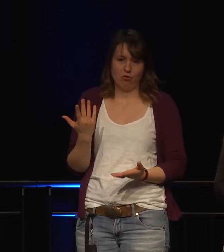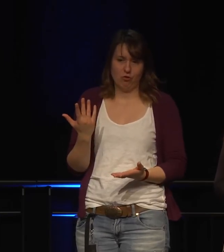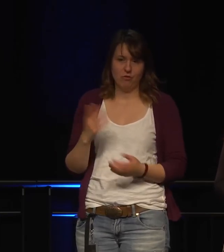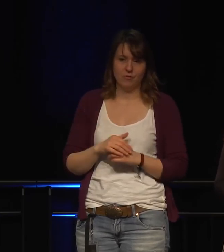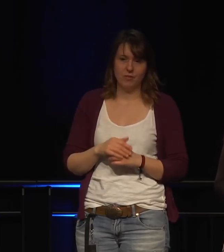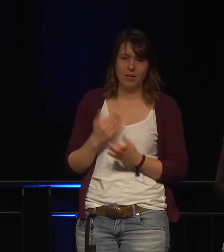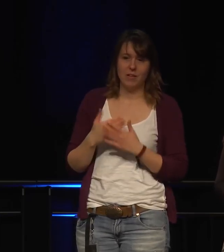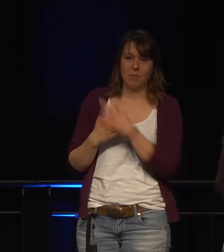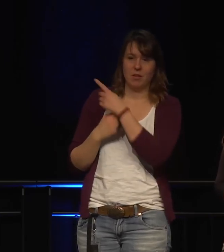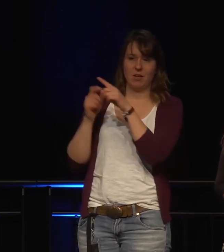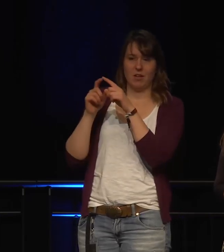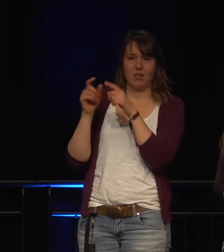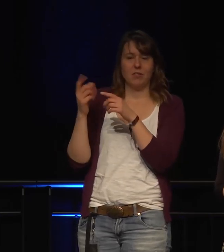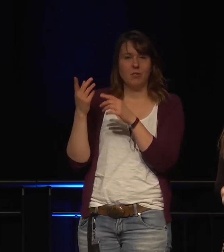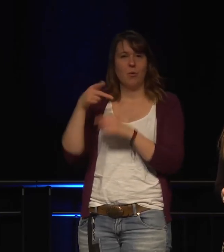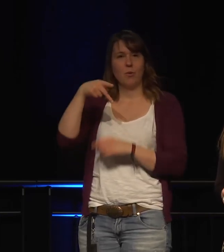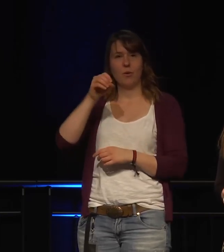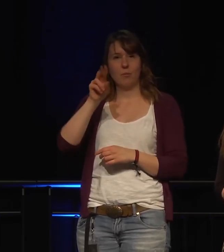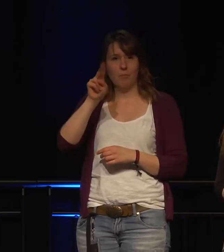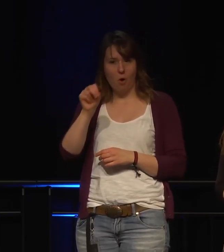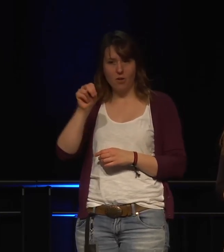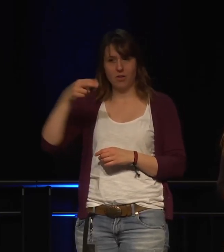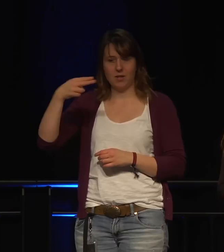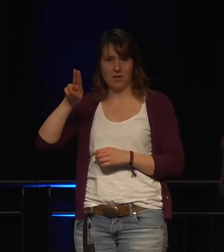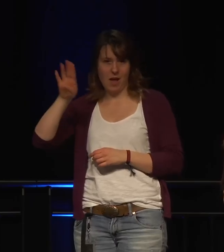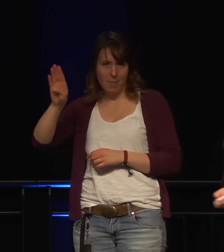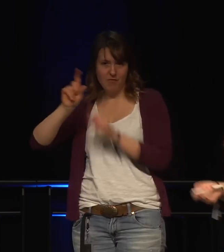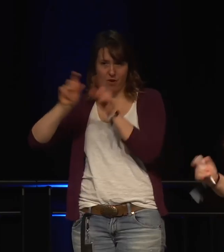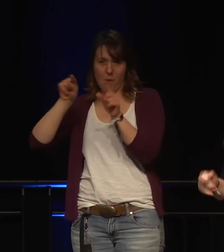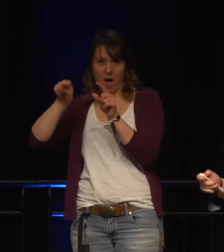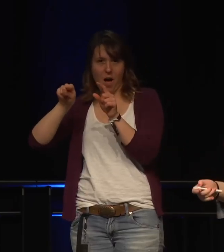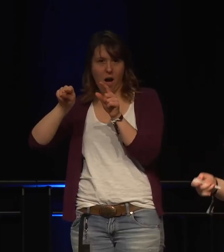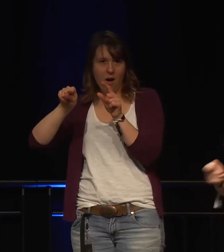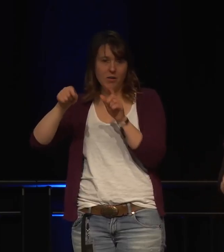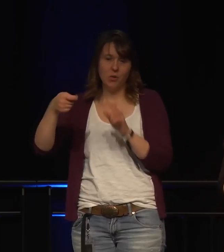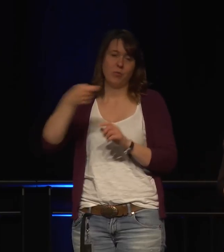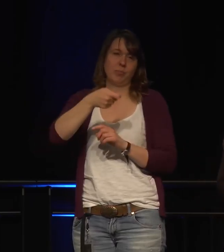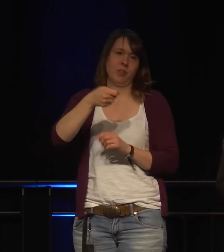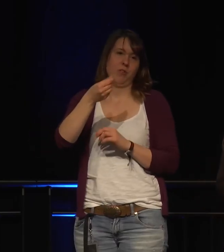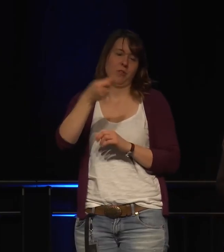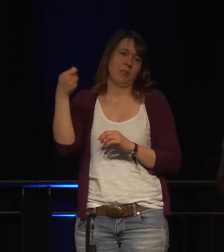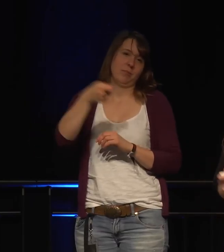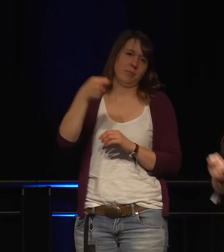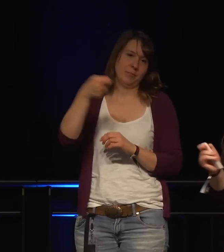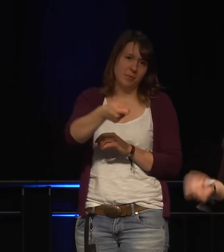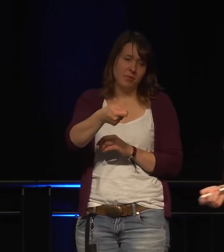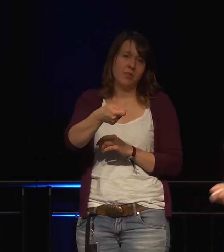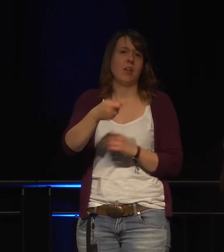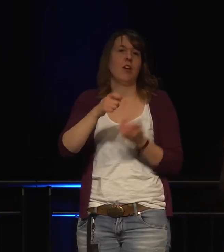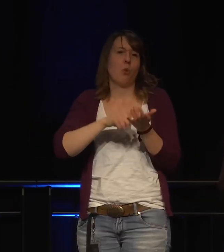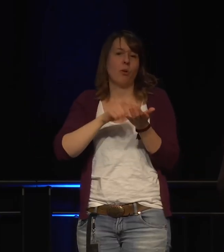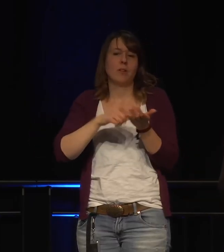hacking sex toys for security and privacy. And as you can see, it's supported by Pornhub,